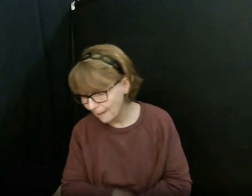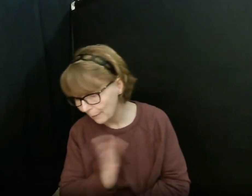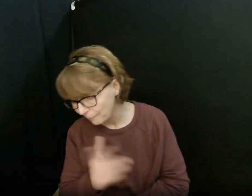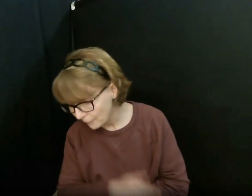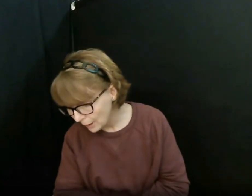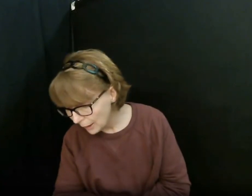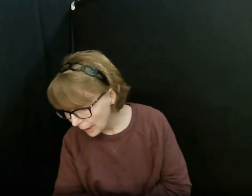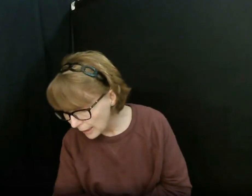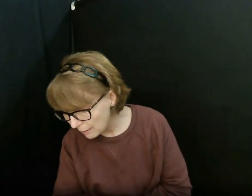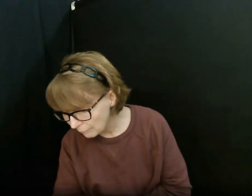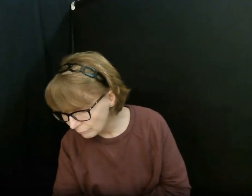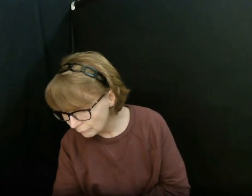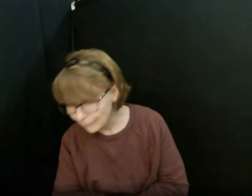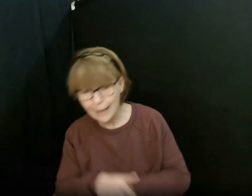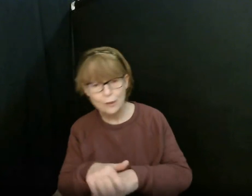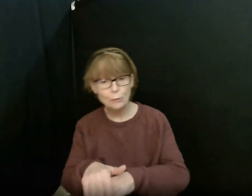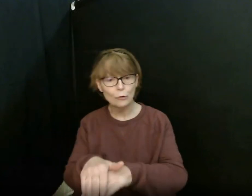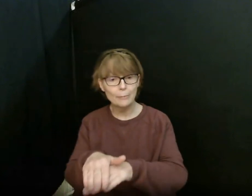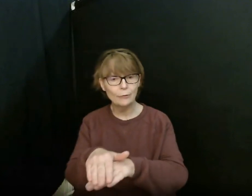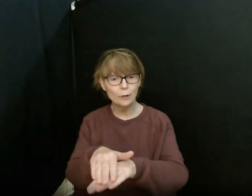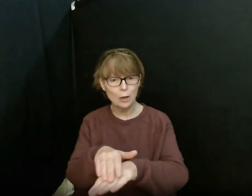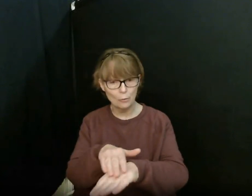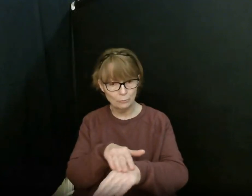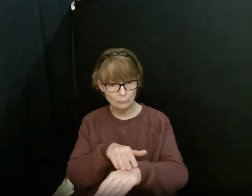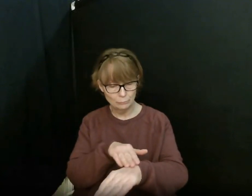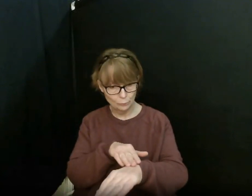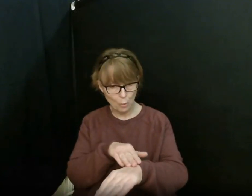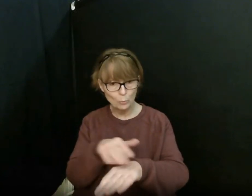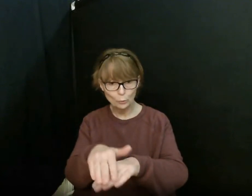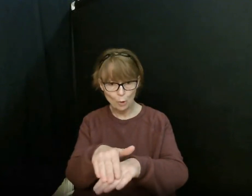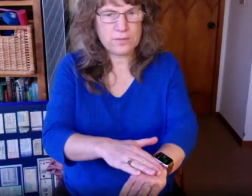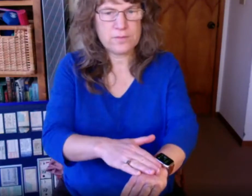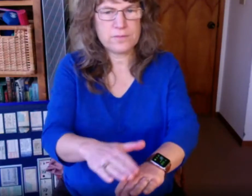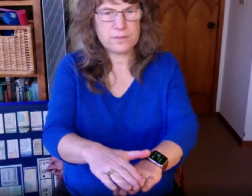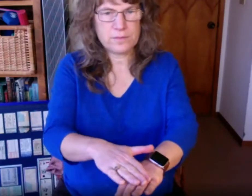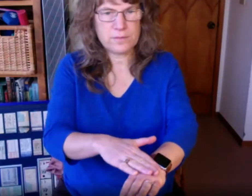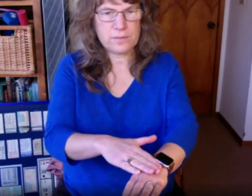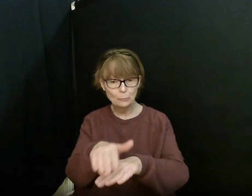anyway, um, and then you were showing me slow. Slow. Hmm.